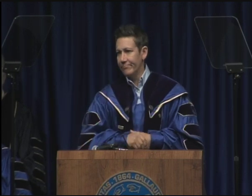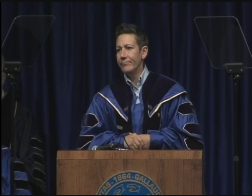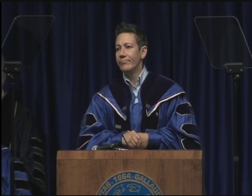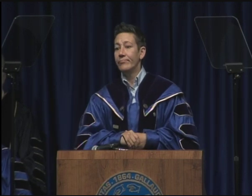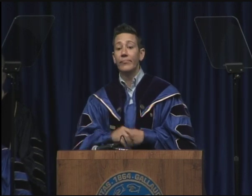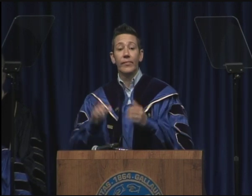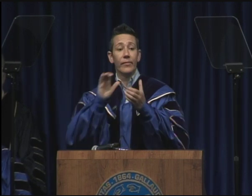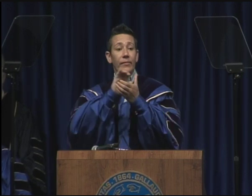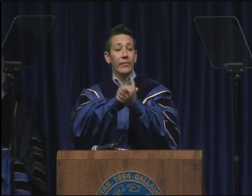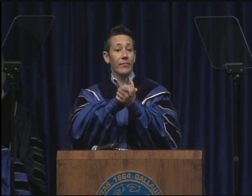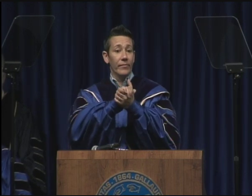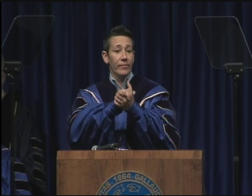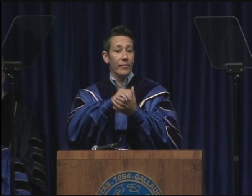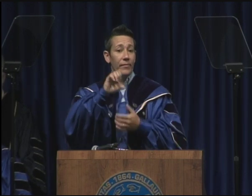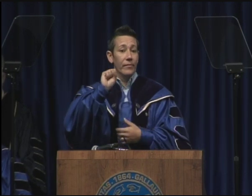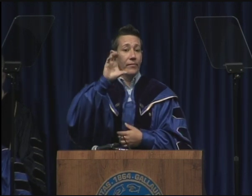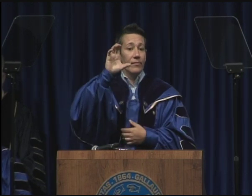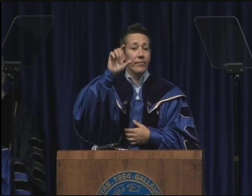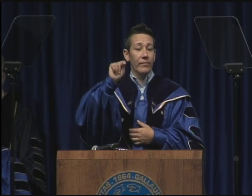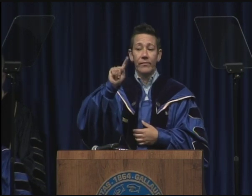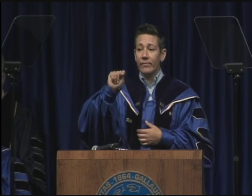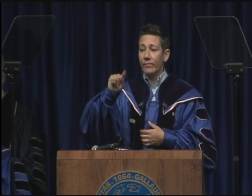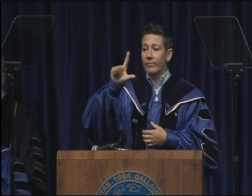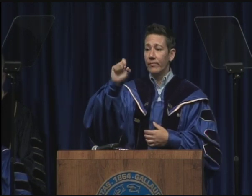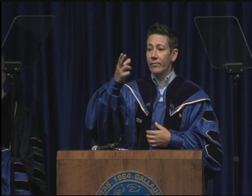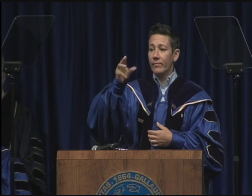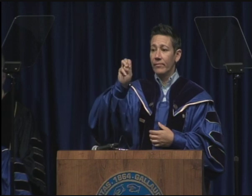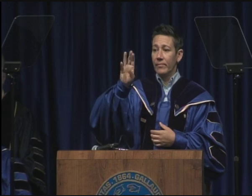market. Congratulations to Scott Lehman.